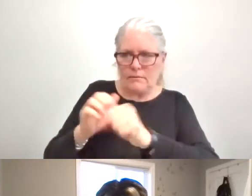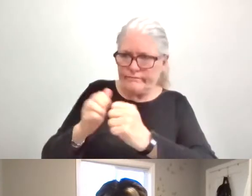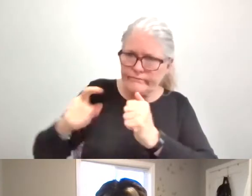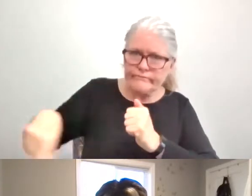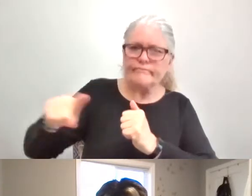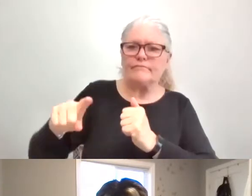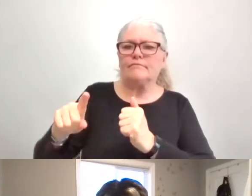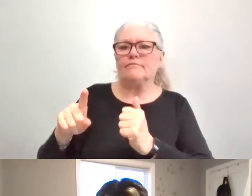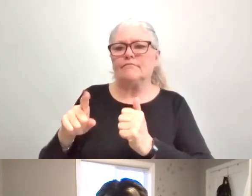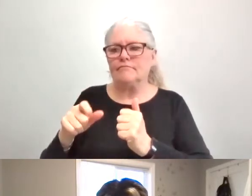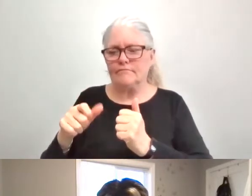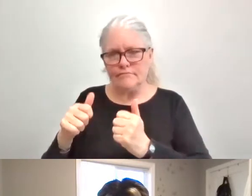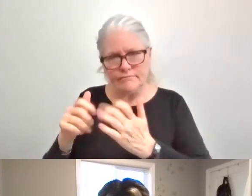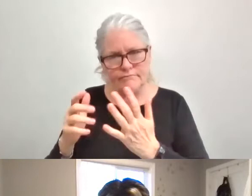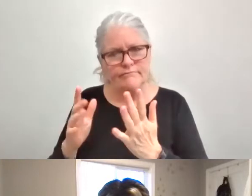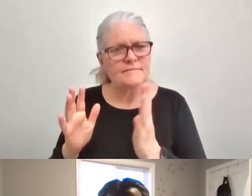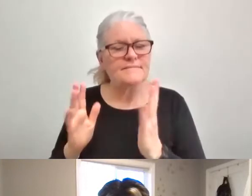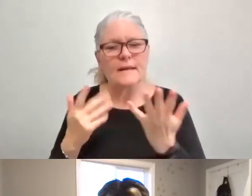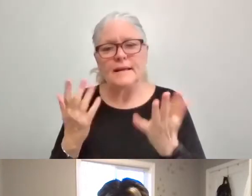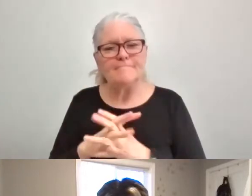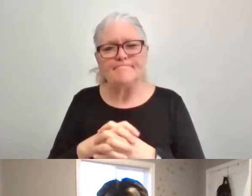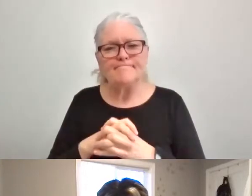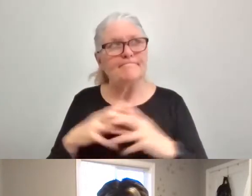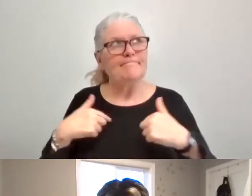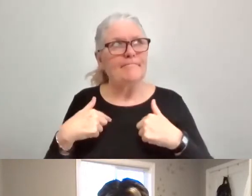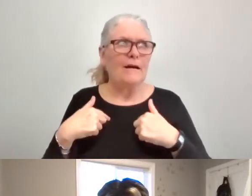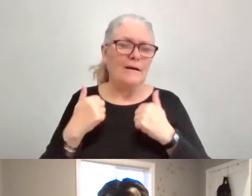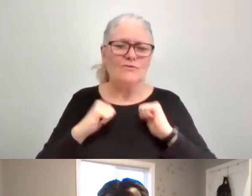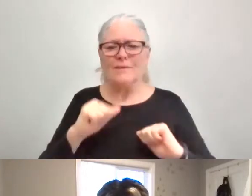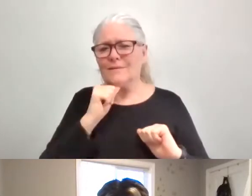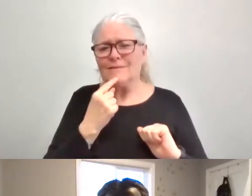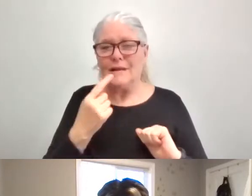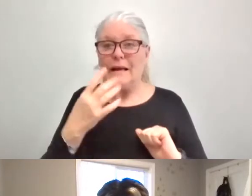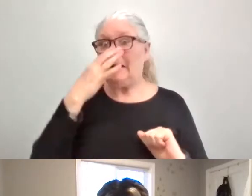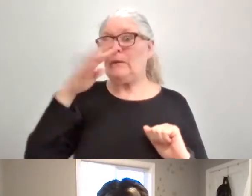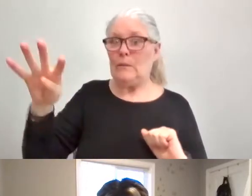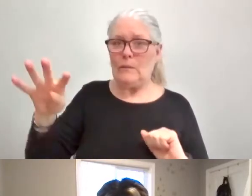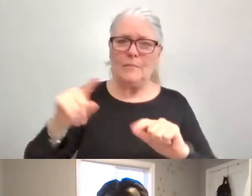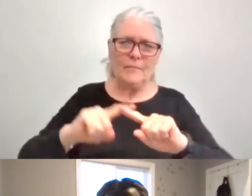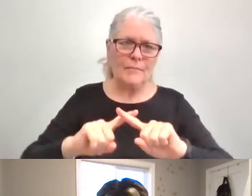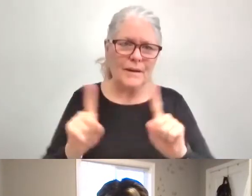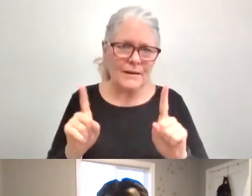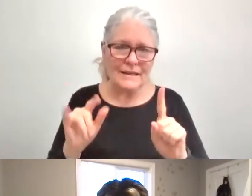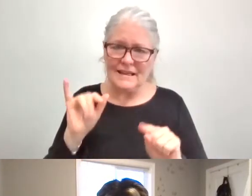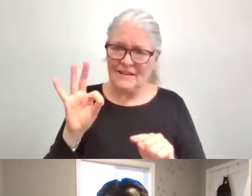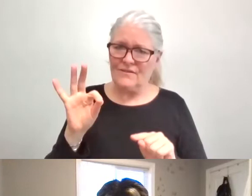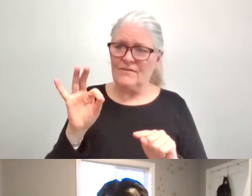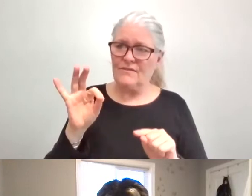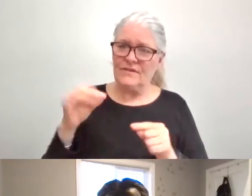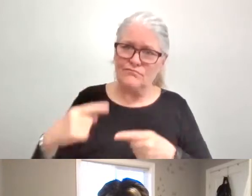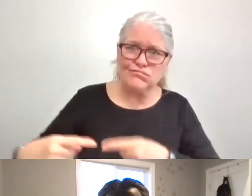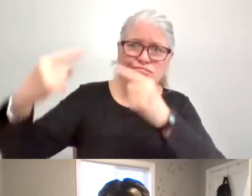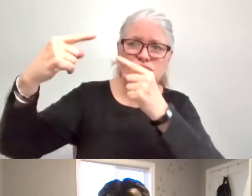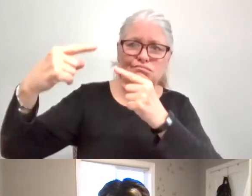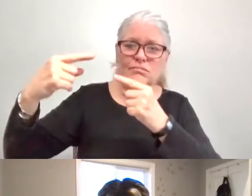Yeah, and just ignore, I try not to say like, just ignore them, but unless they're like in your face, be like, I don't really